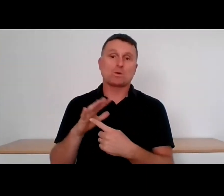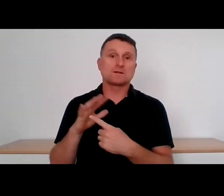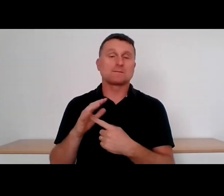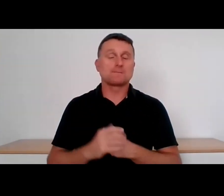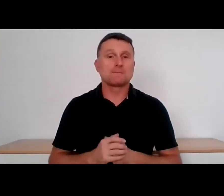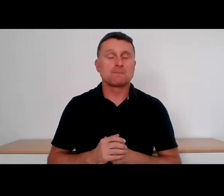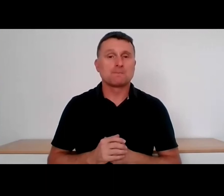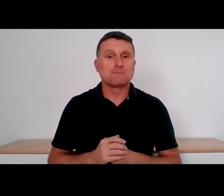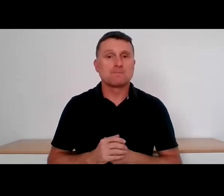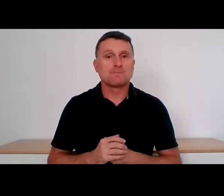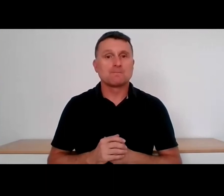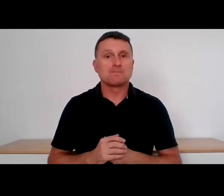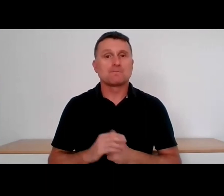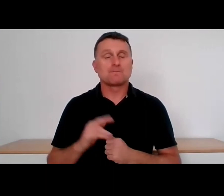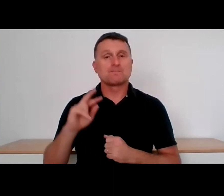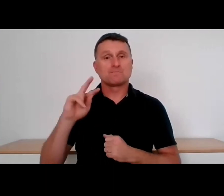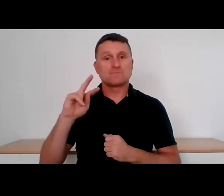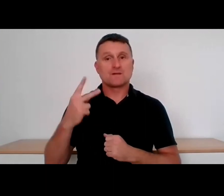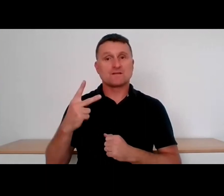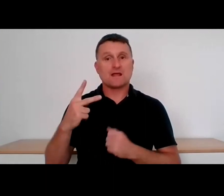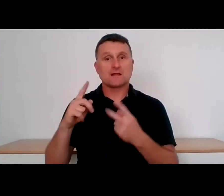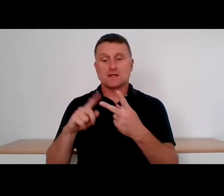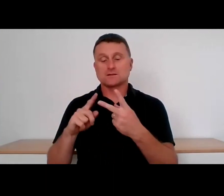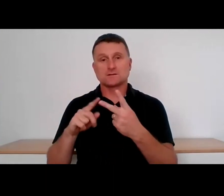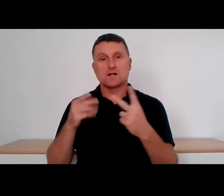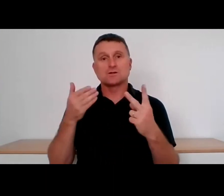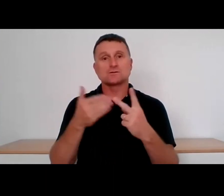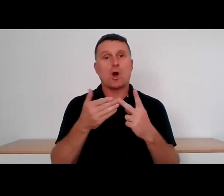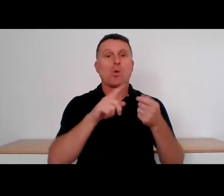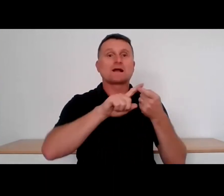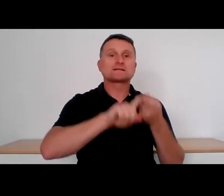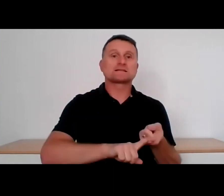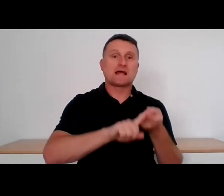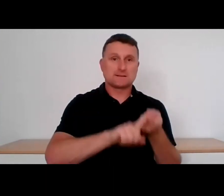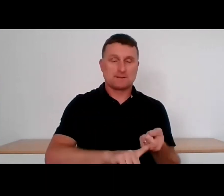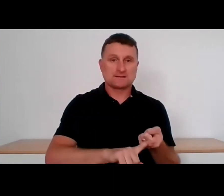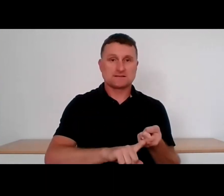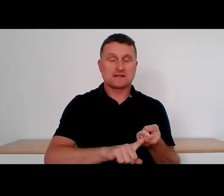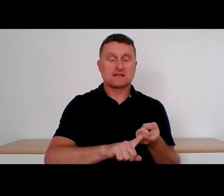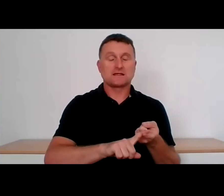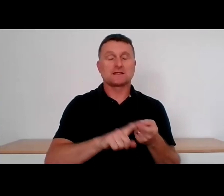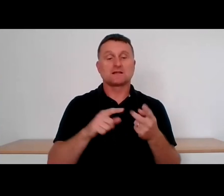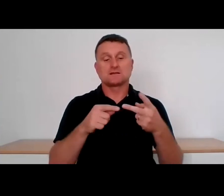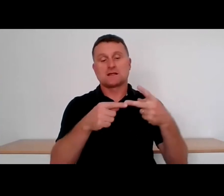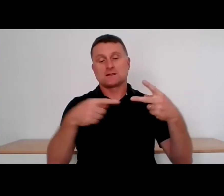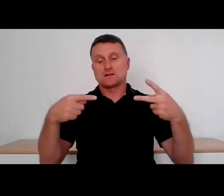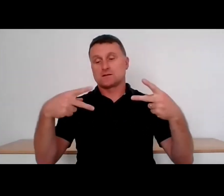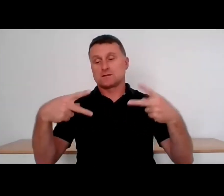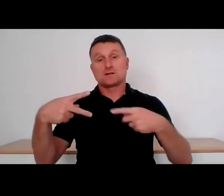The second goal is sustainability, and the 2 objectives relating to this goal are,